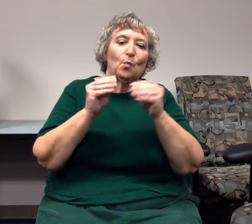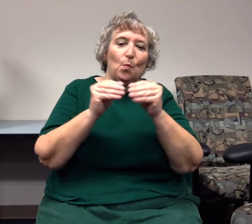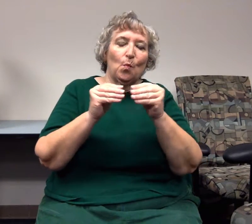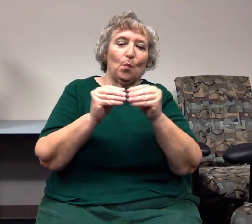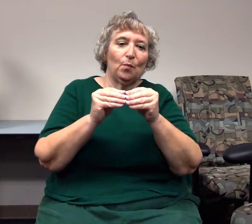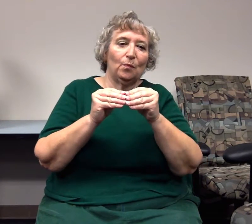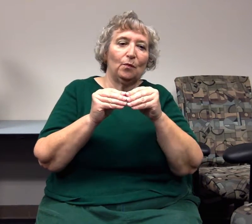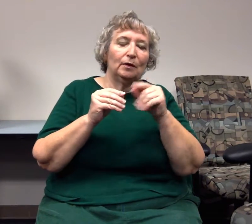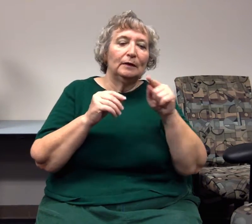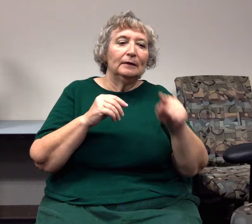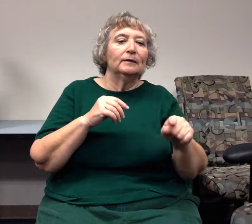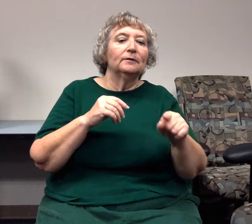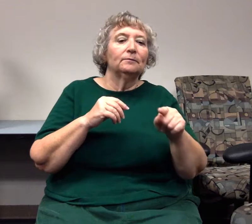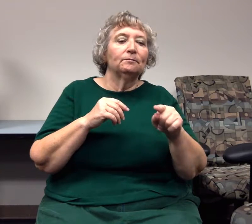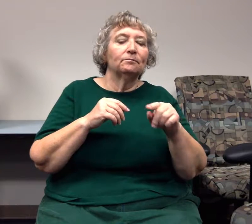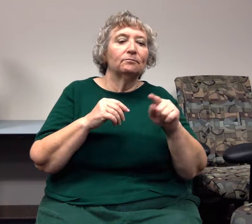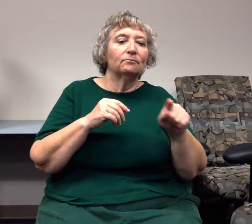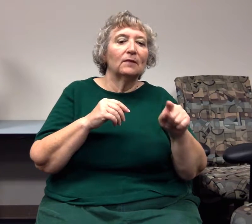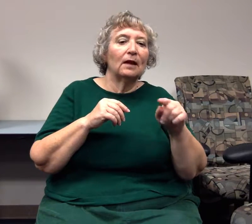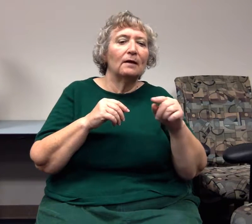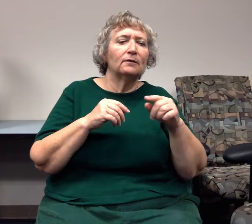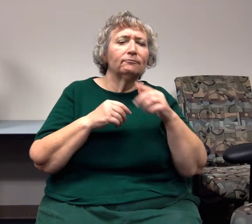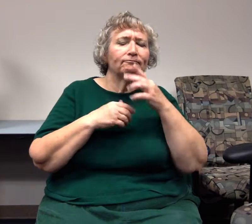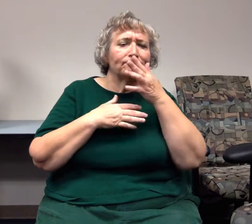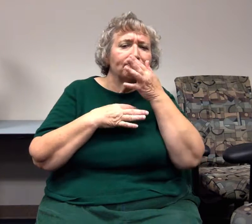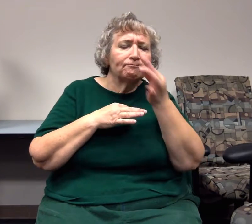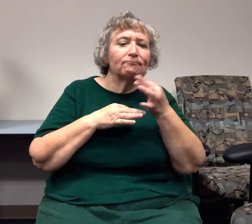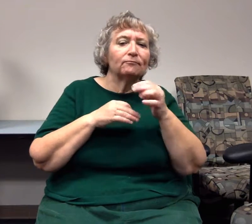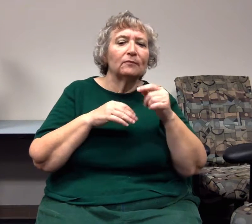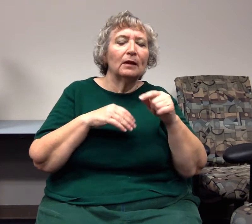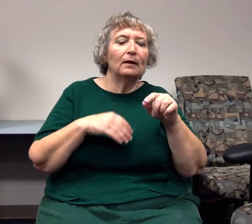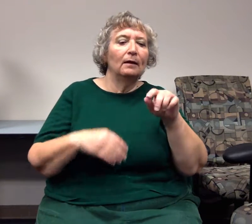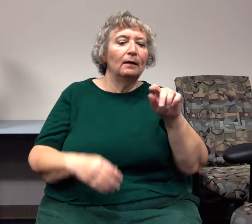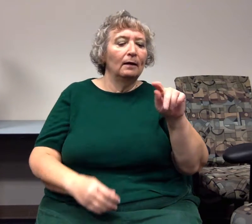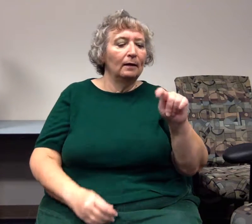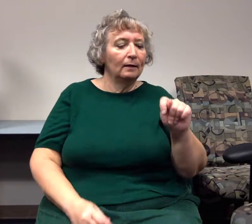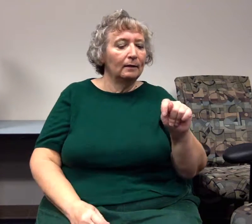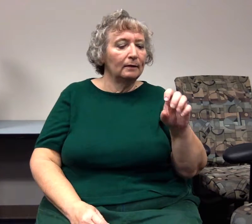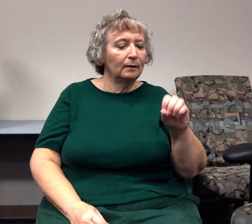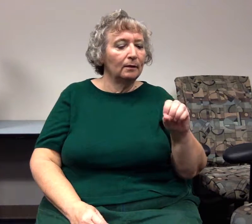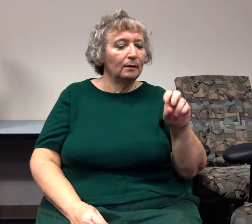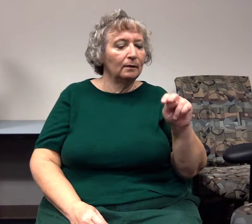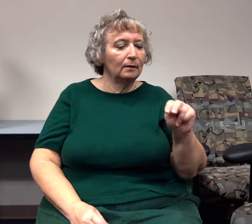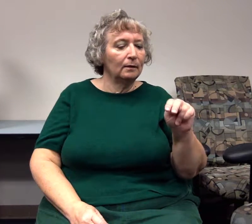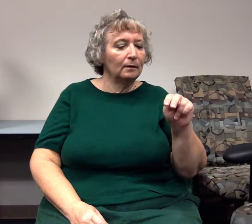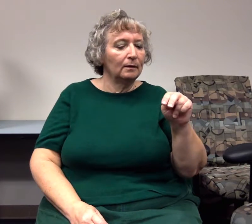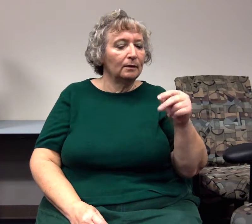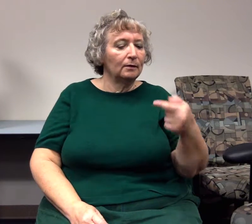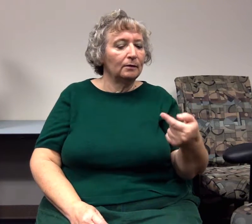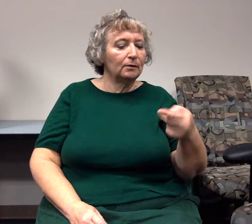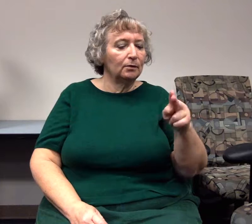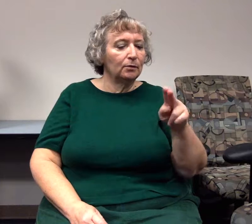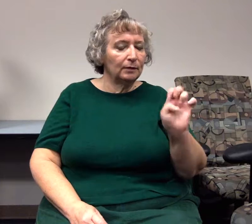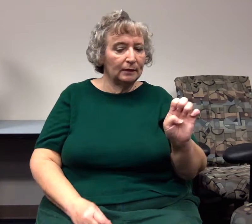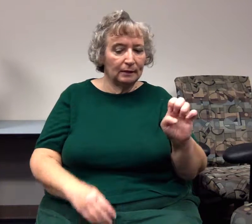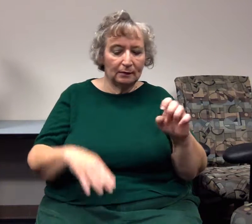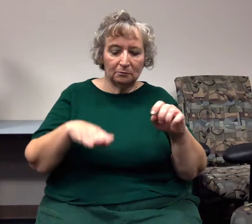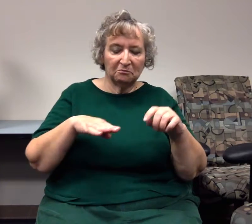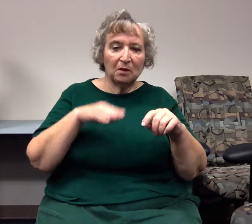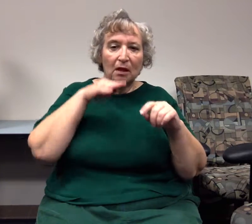it's fascinating to see that there's actually areas of the tongue. There's the sides of the tongue, or the blades, the tip of the tongue,